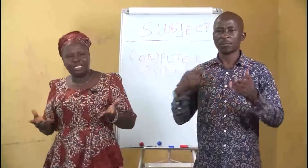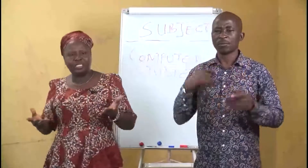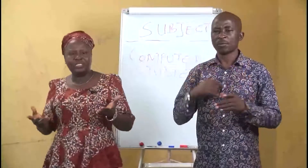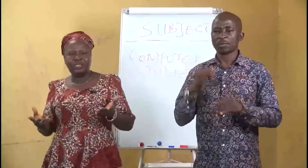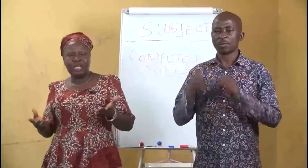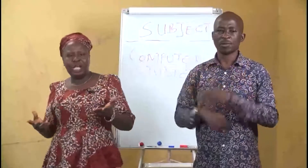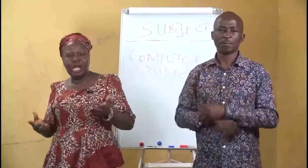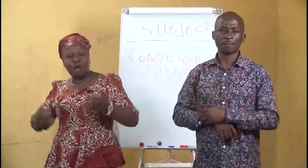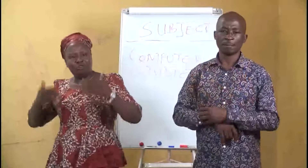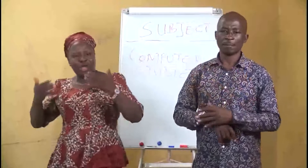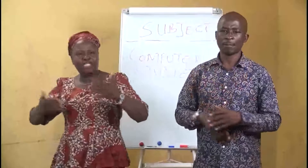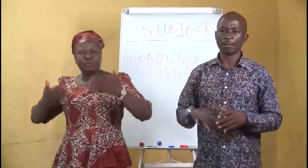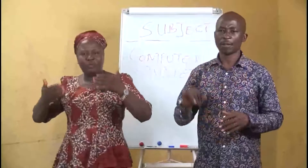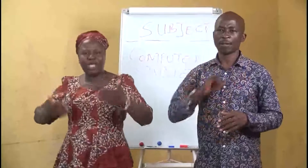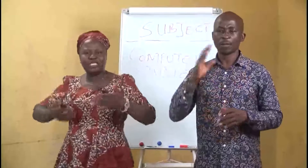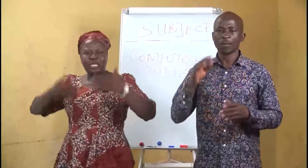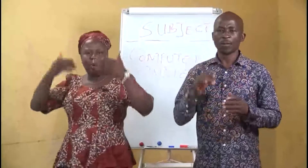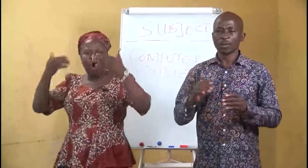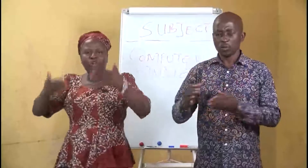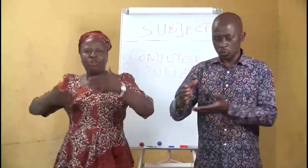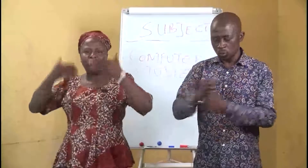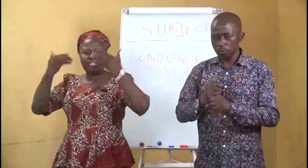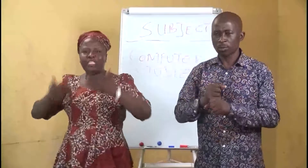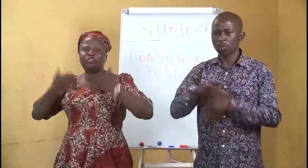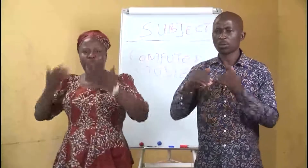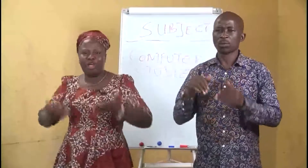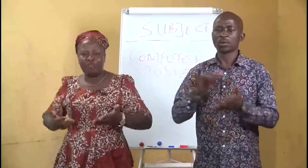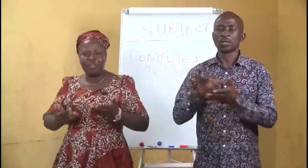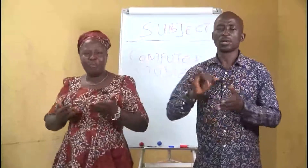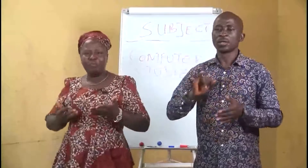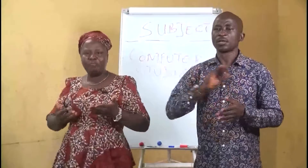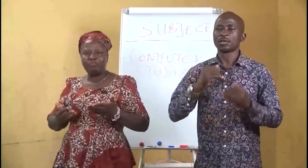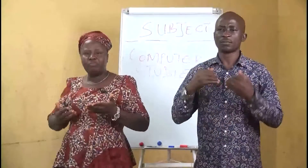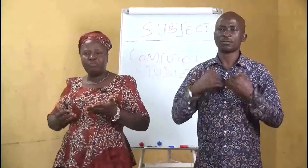of the class, I will try and summarize all what I've said so far.